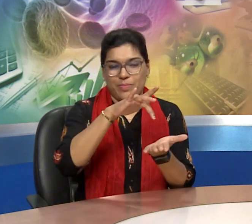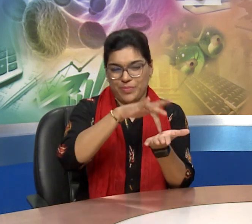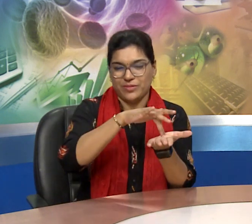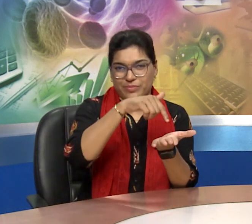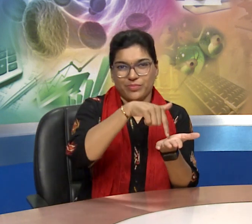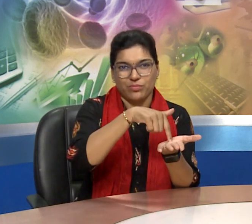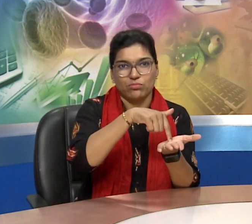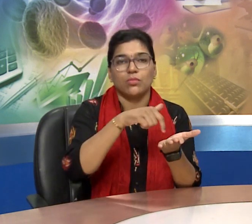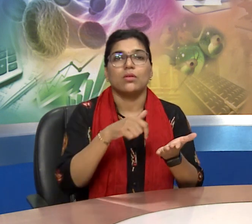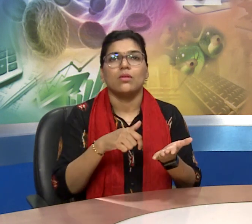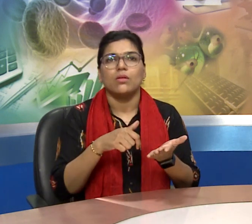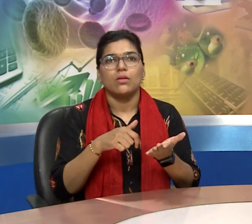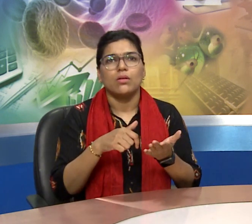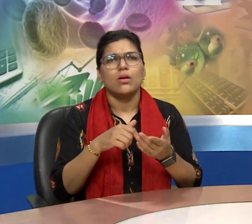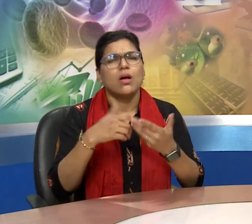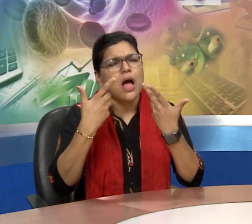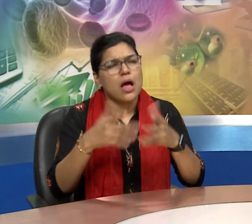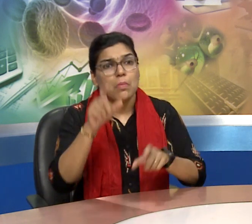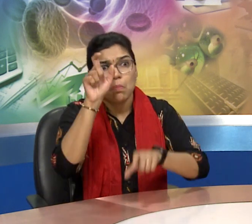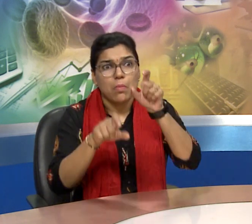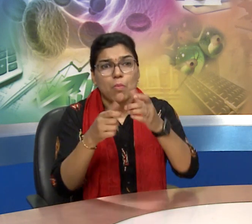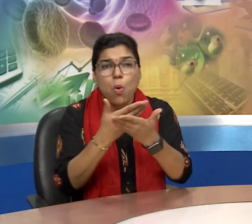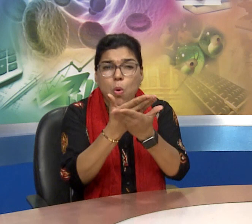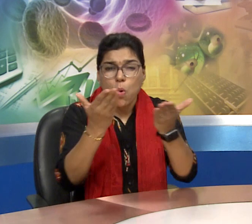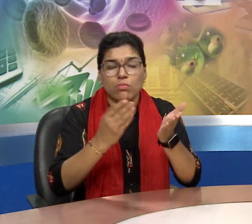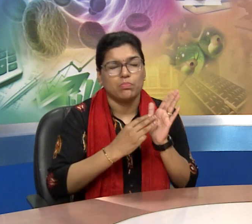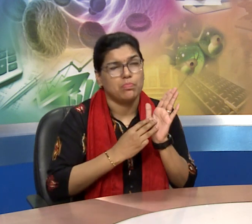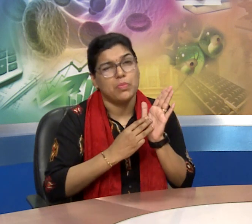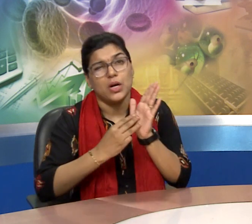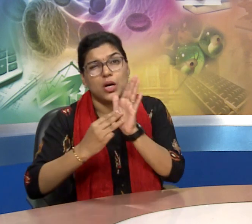Libraries, as being a center of continuing education